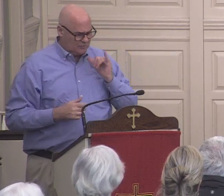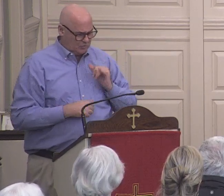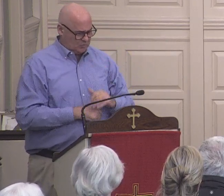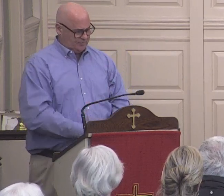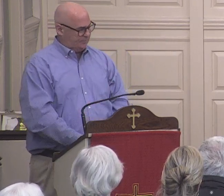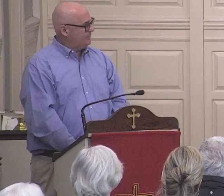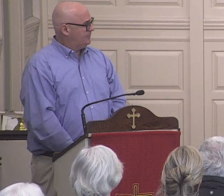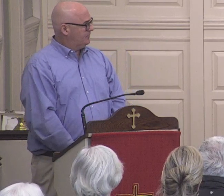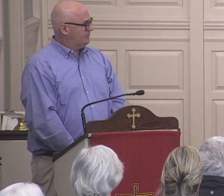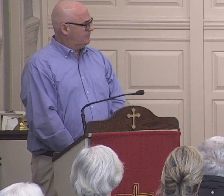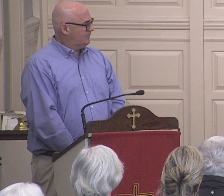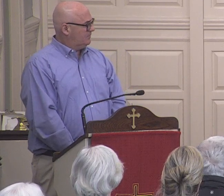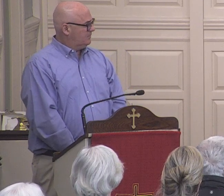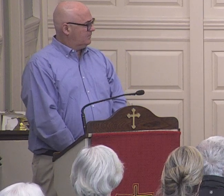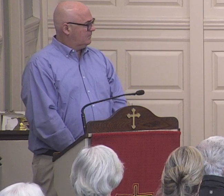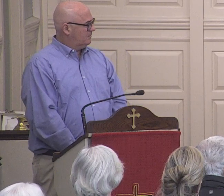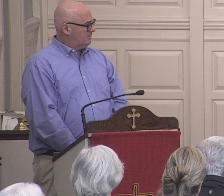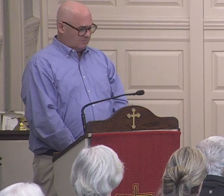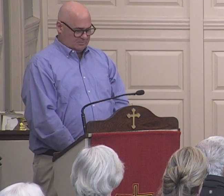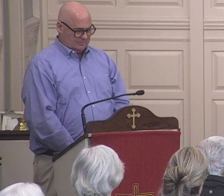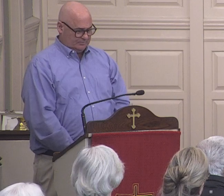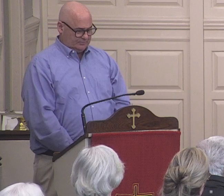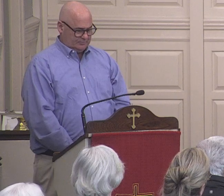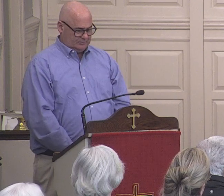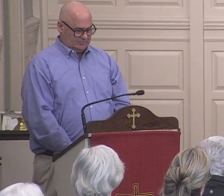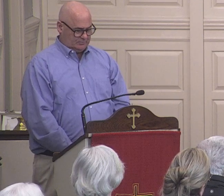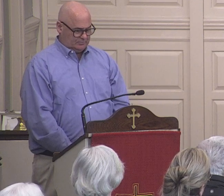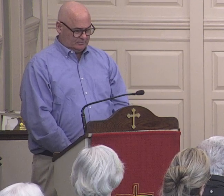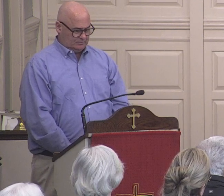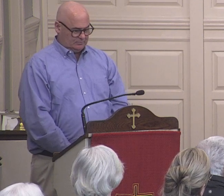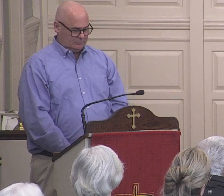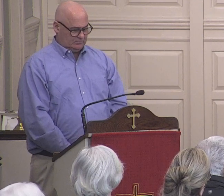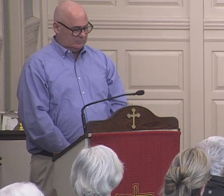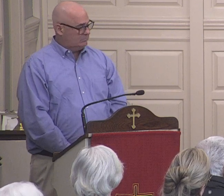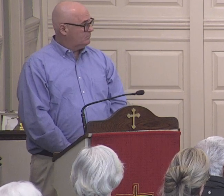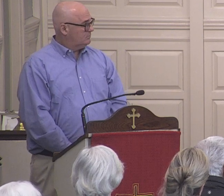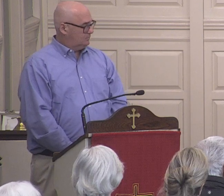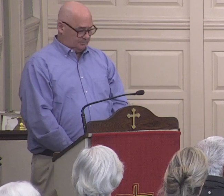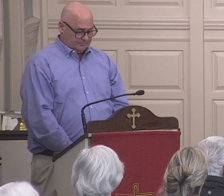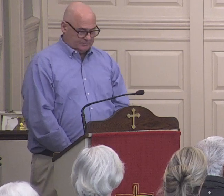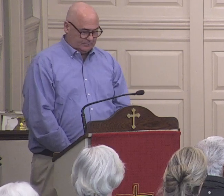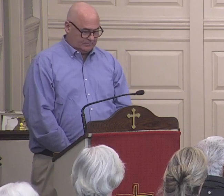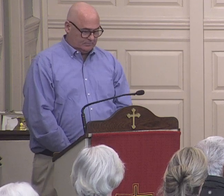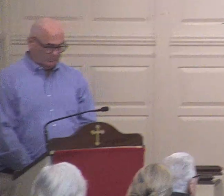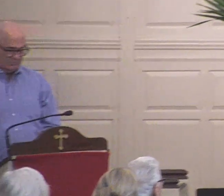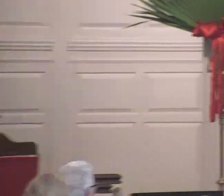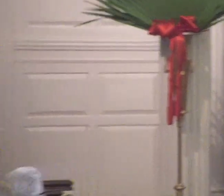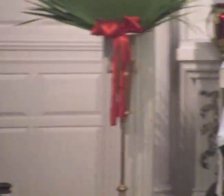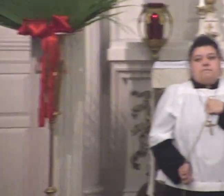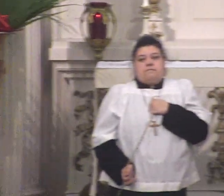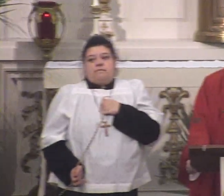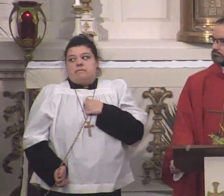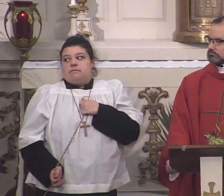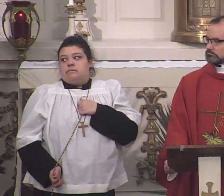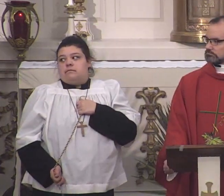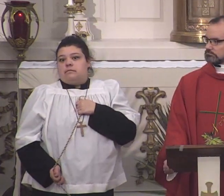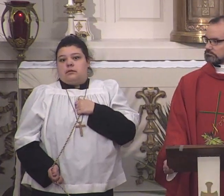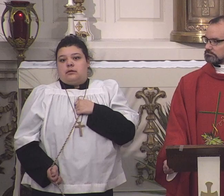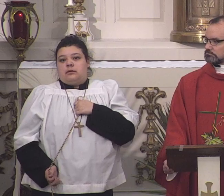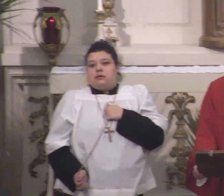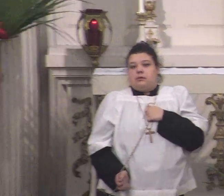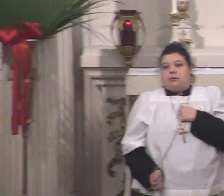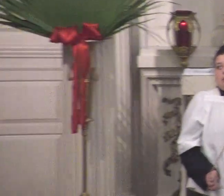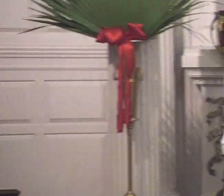Why has there been this waste of perfumed oil? It could have been sold for more than 300 days' wages and the money given to the